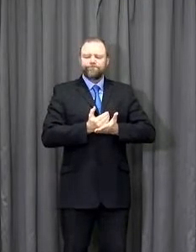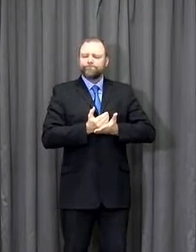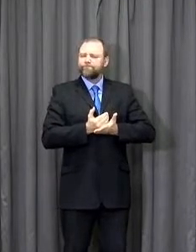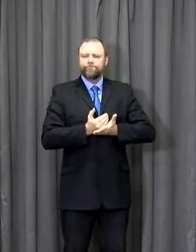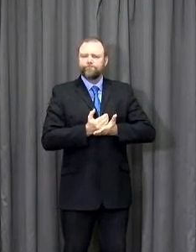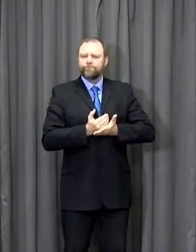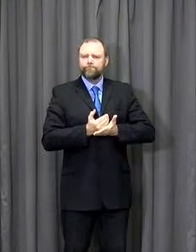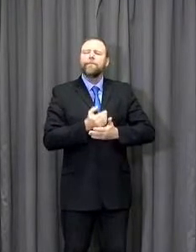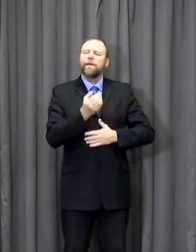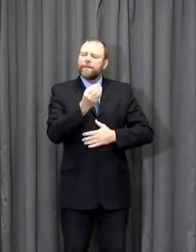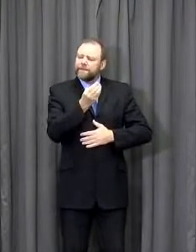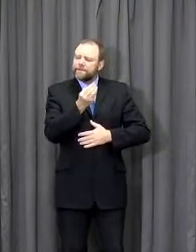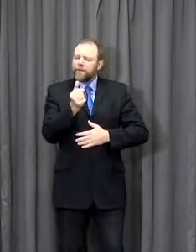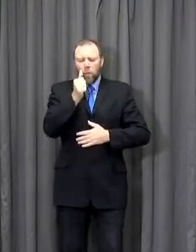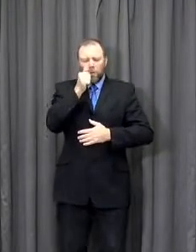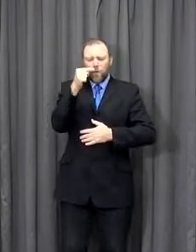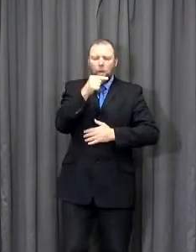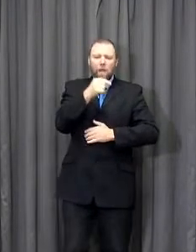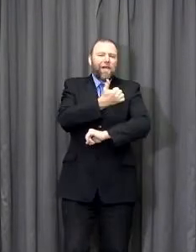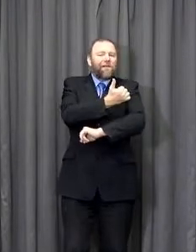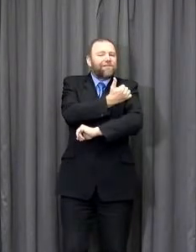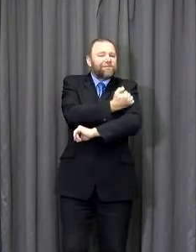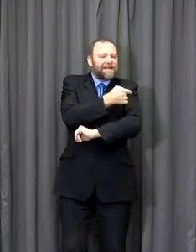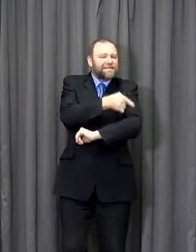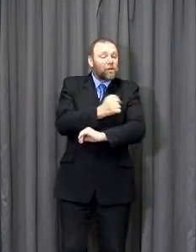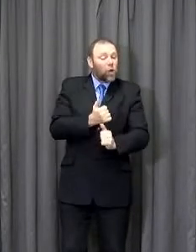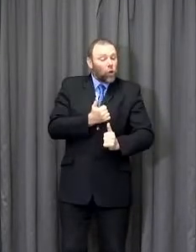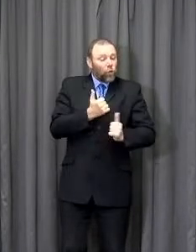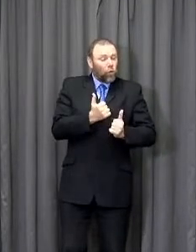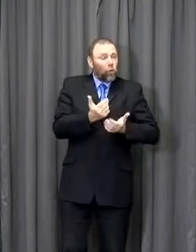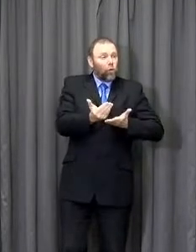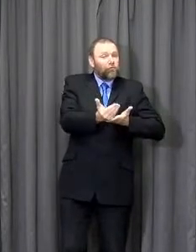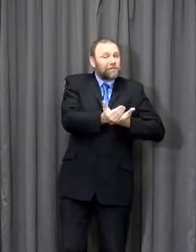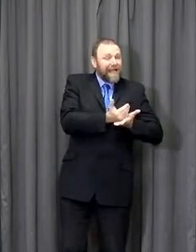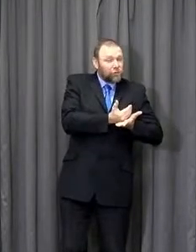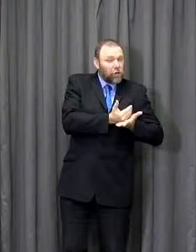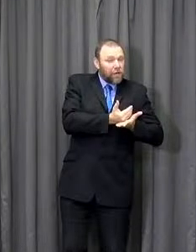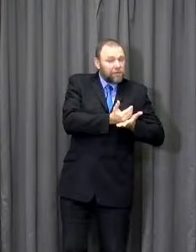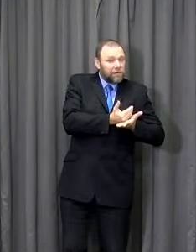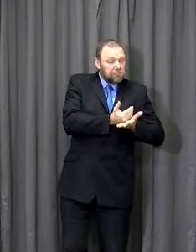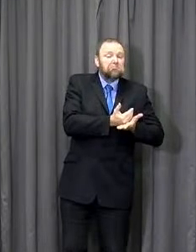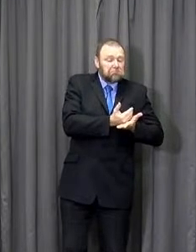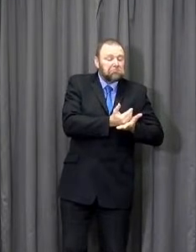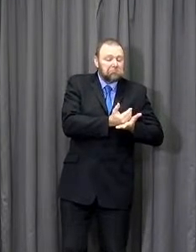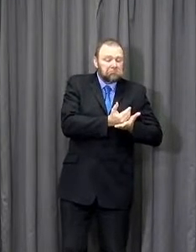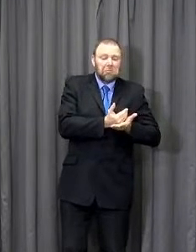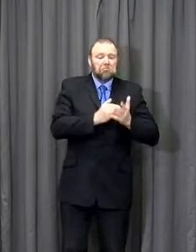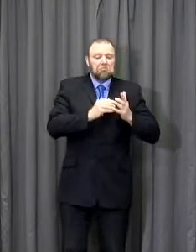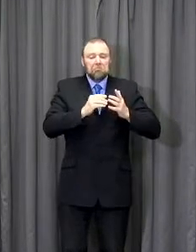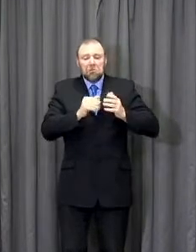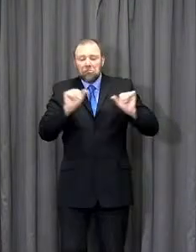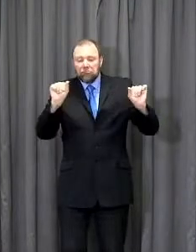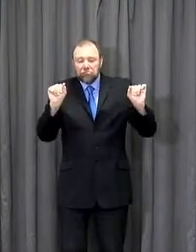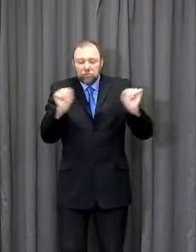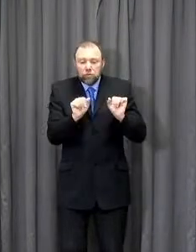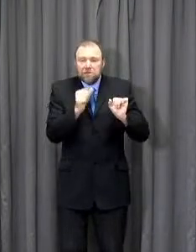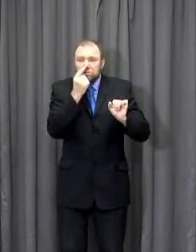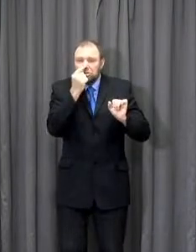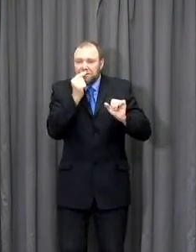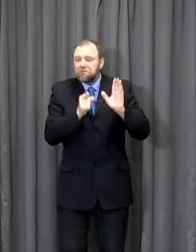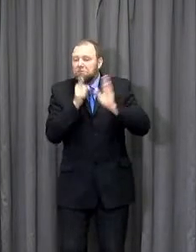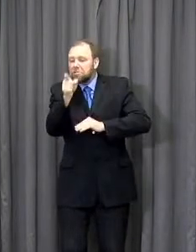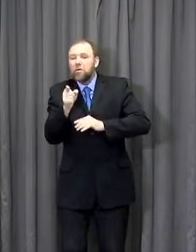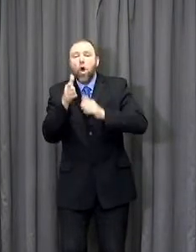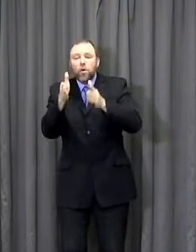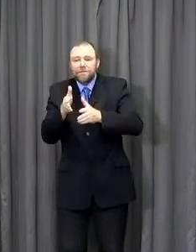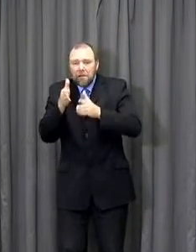about the vaccine. We know that it gives good protection against serious illness, against hospitalization, against people dying. But what we